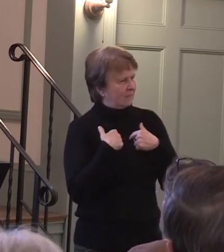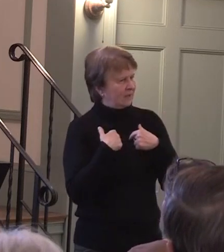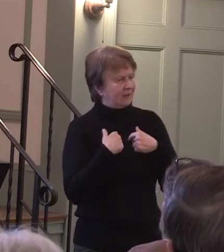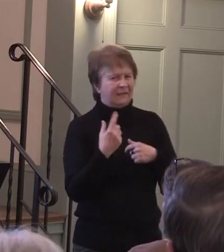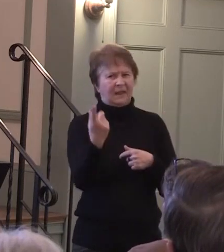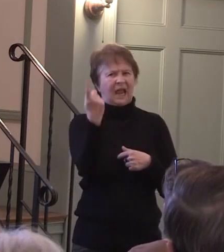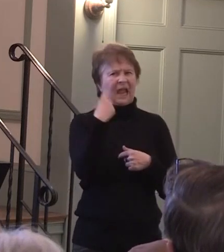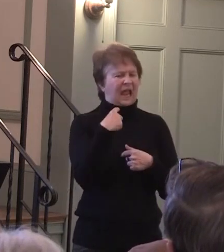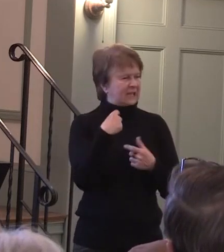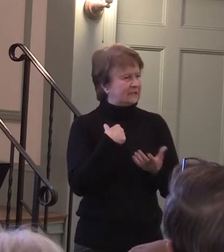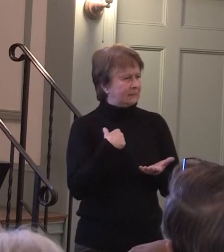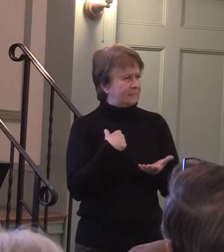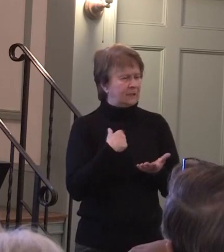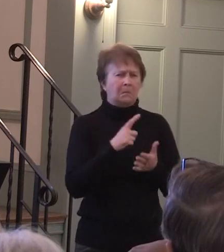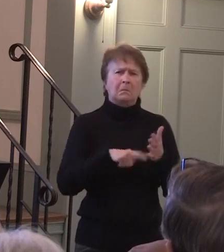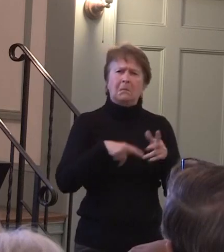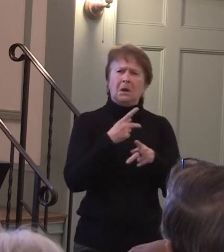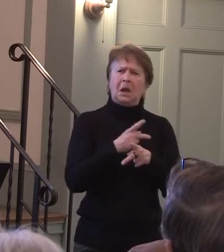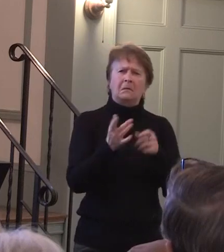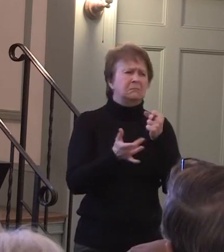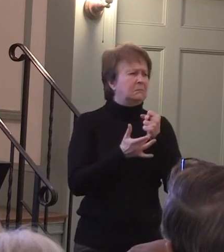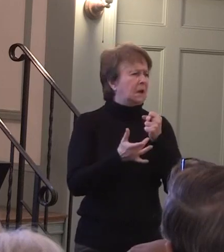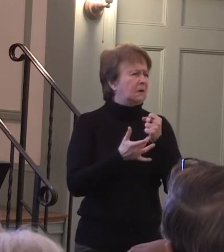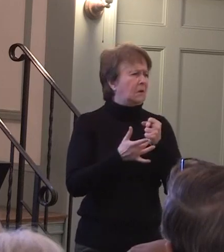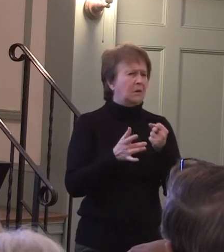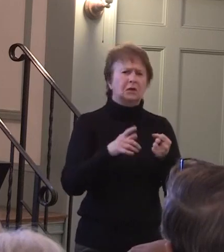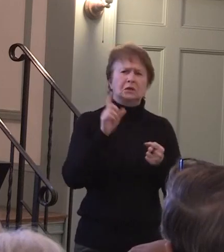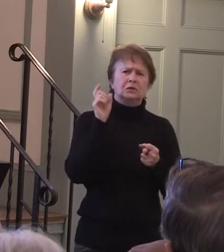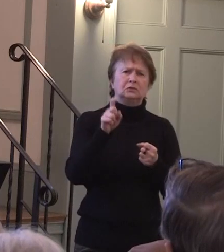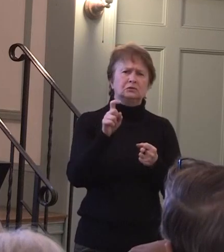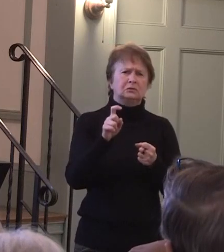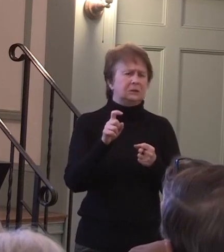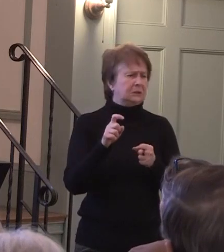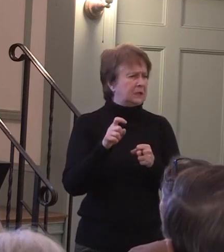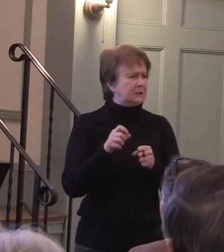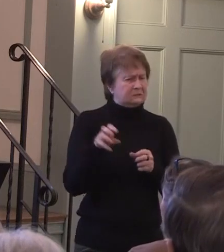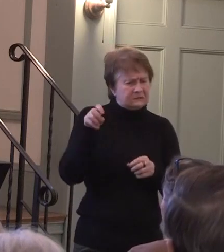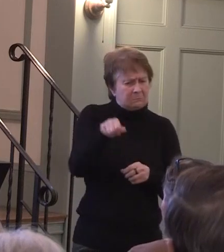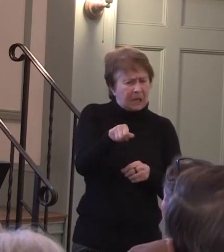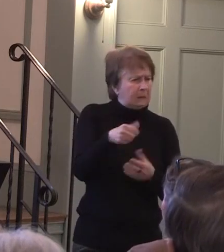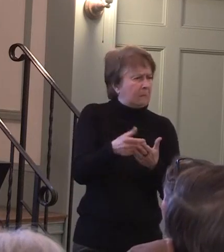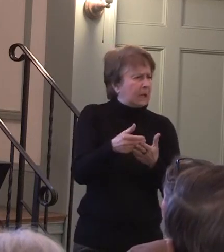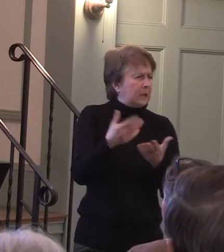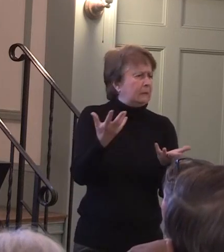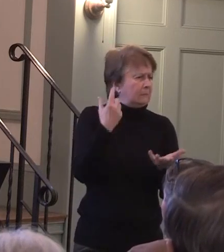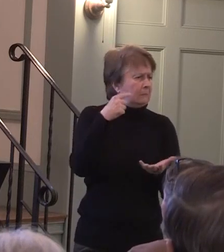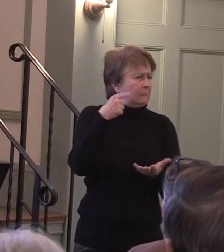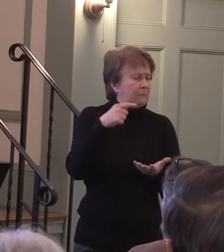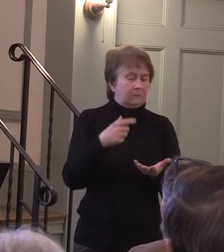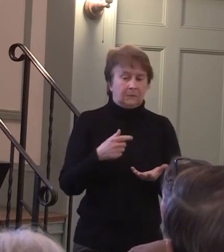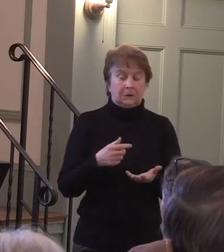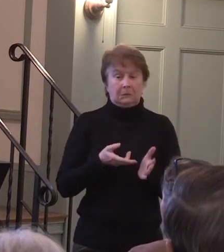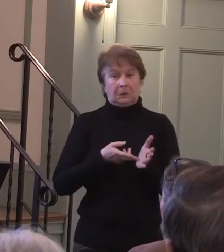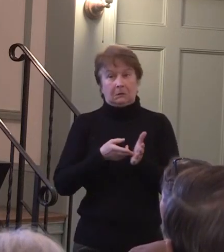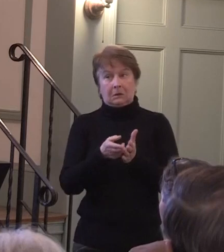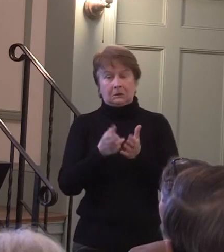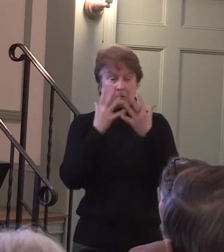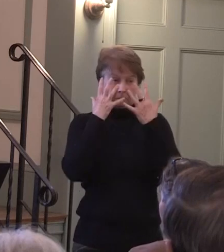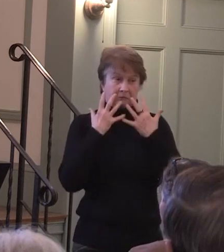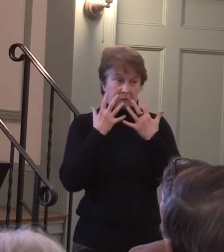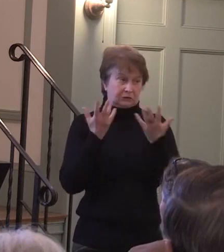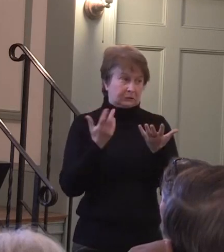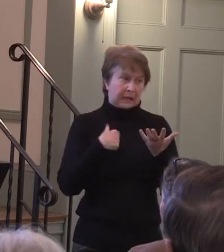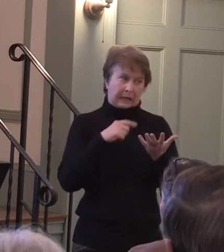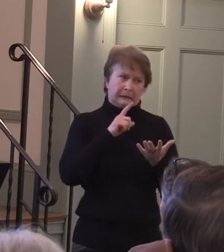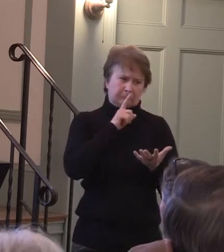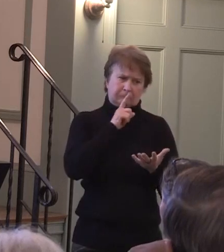were asking me, what type of technology should they spend that money on? And to be honest, unfortunately, I haven't